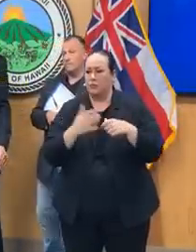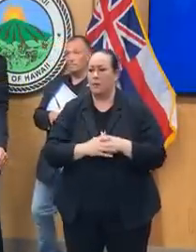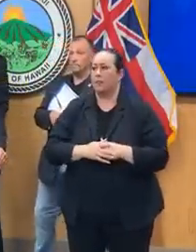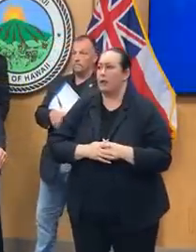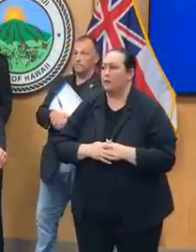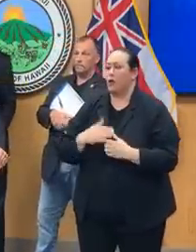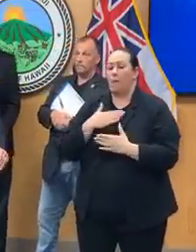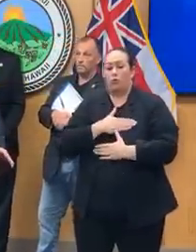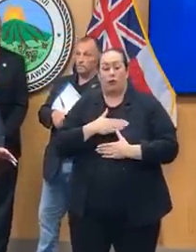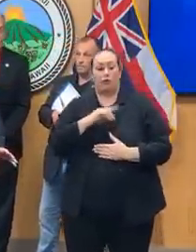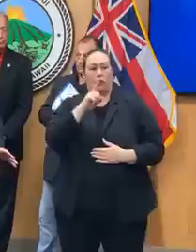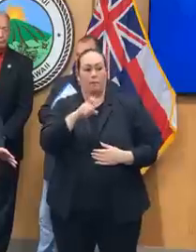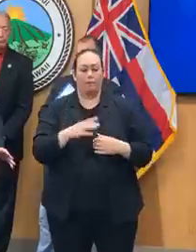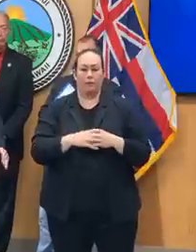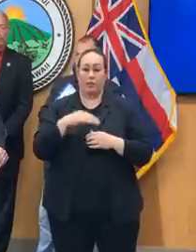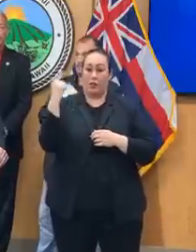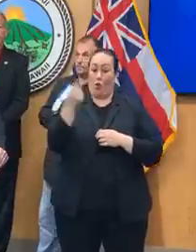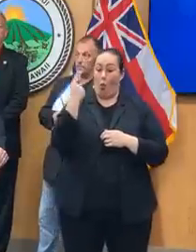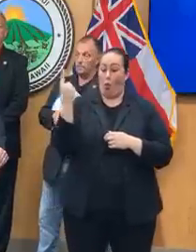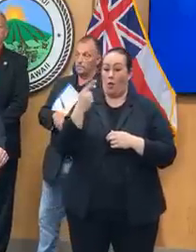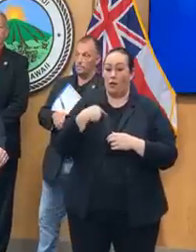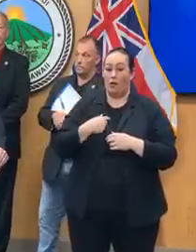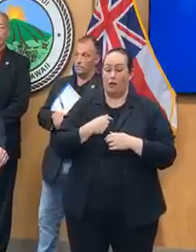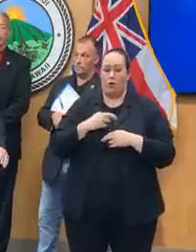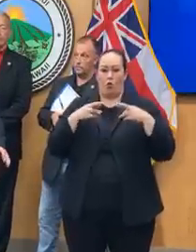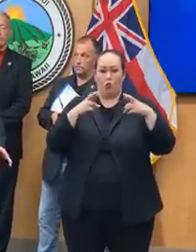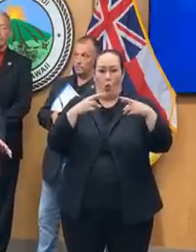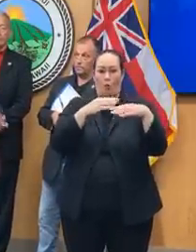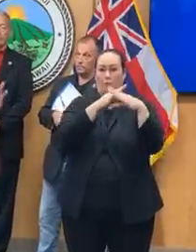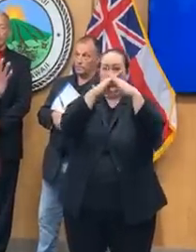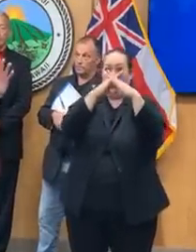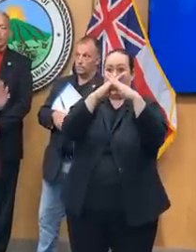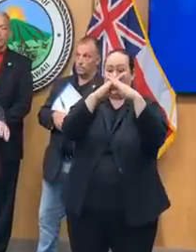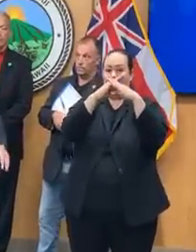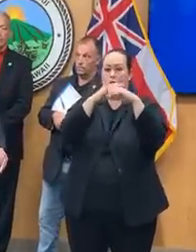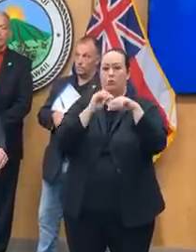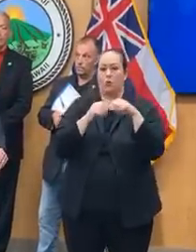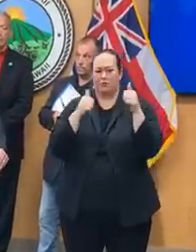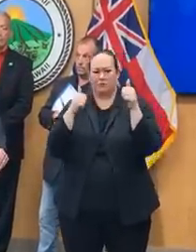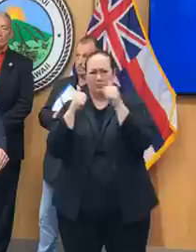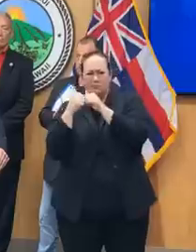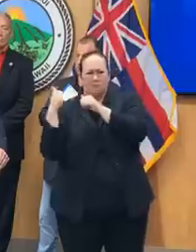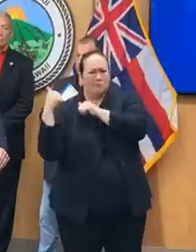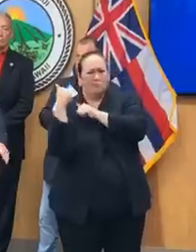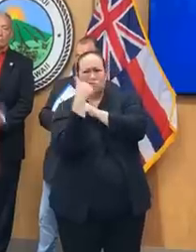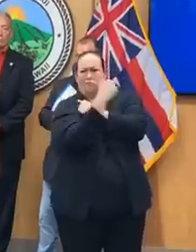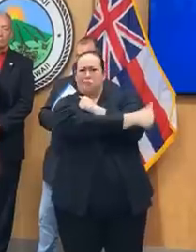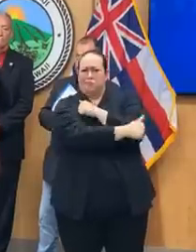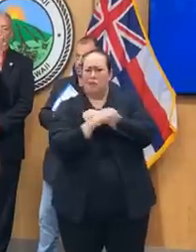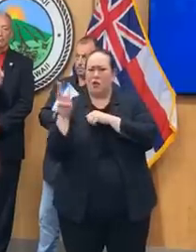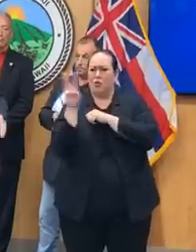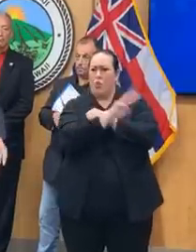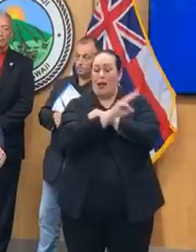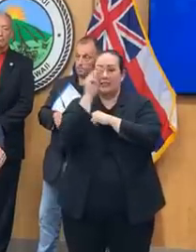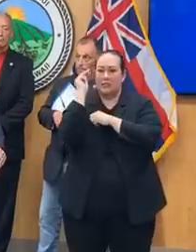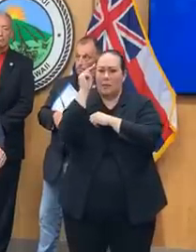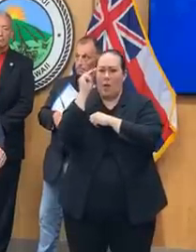Appreciate the question. The only roadblock was way past West Maui, way